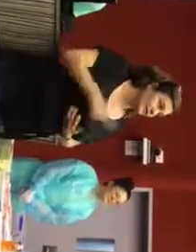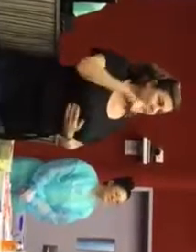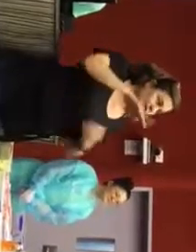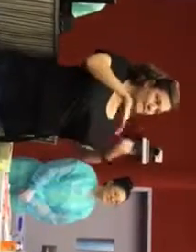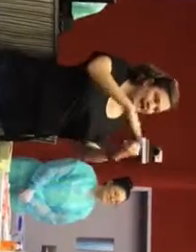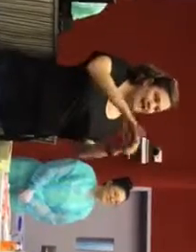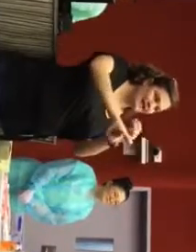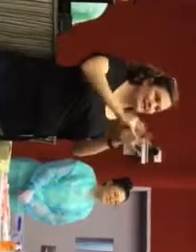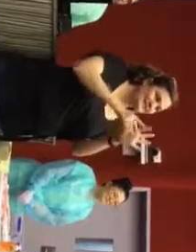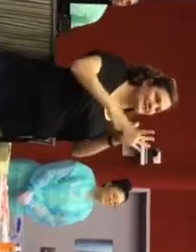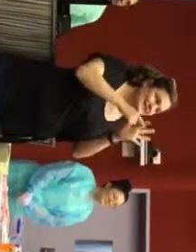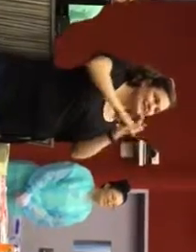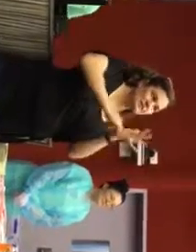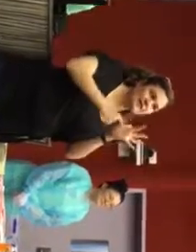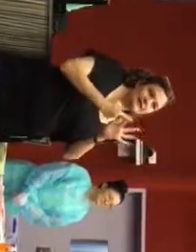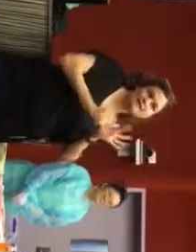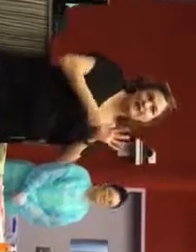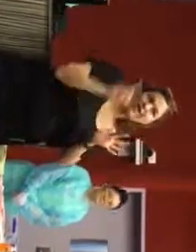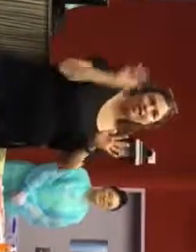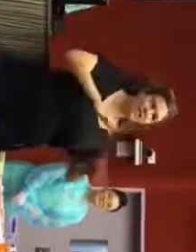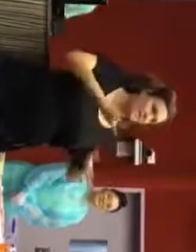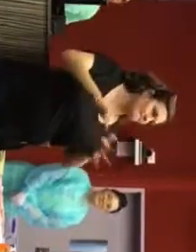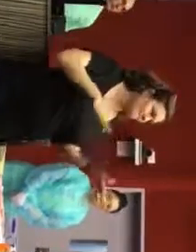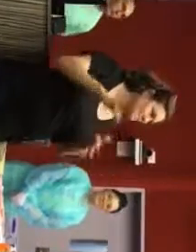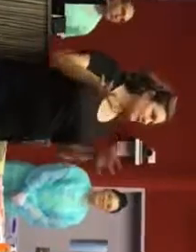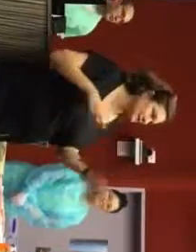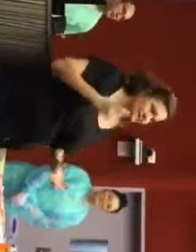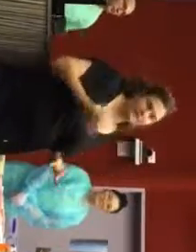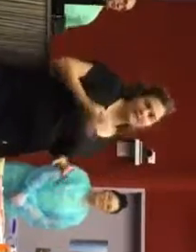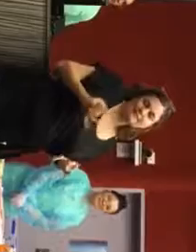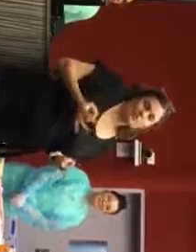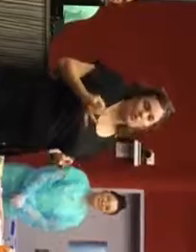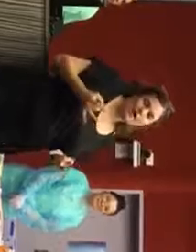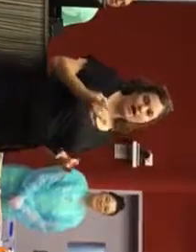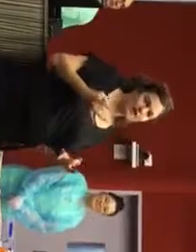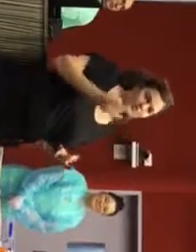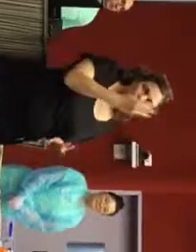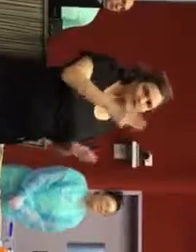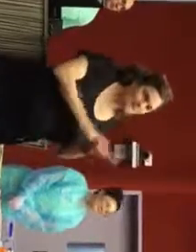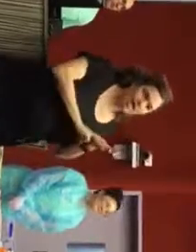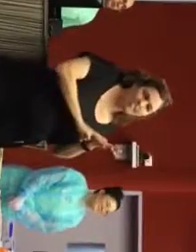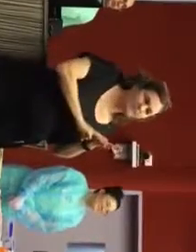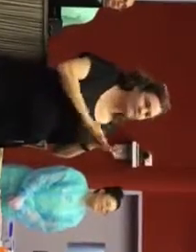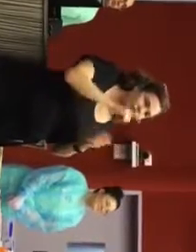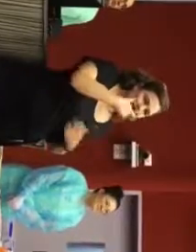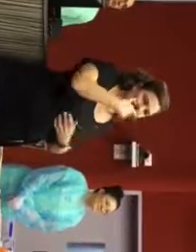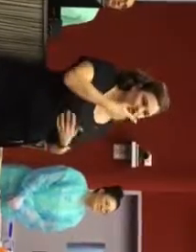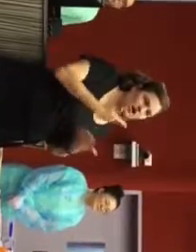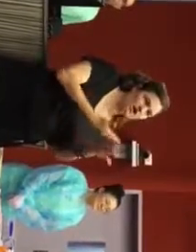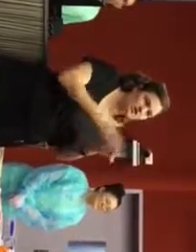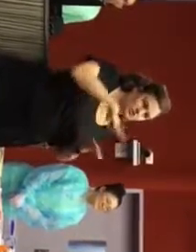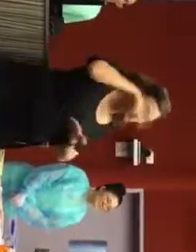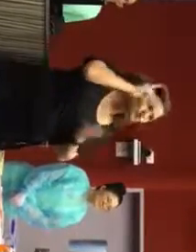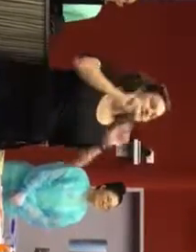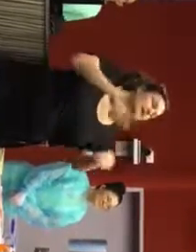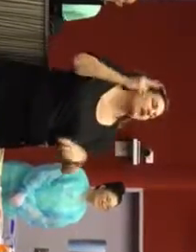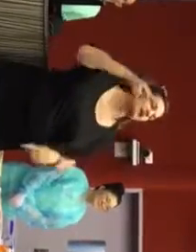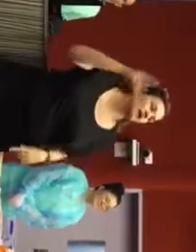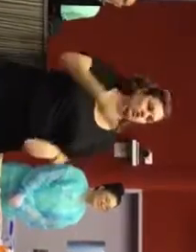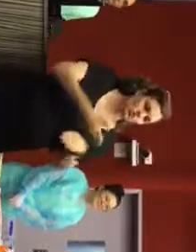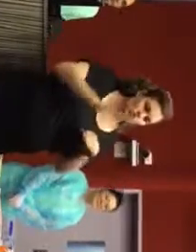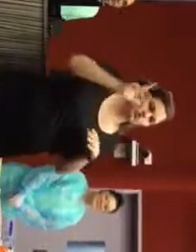the semester when you're trying to make an appointment, you might have to wait up to 3 months until the students start up again